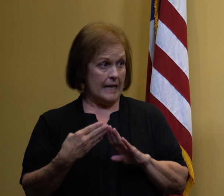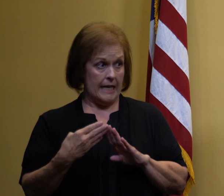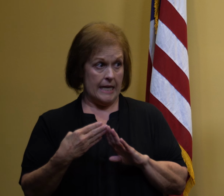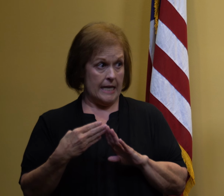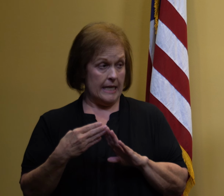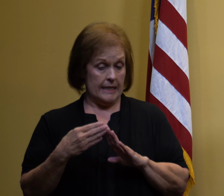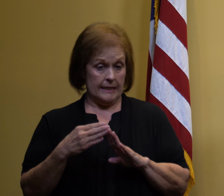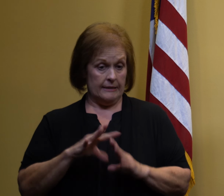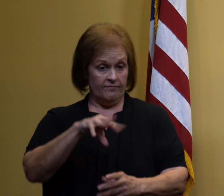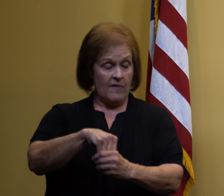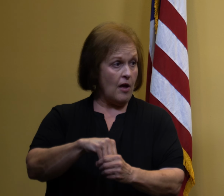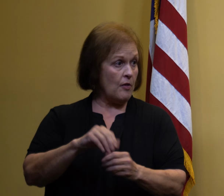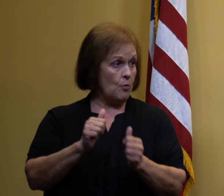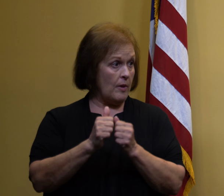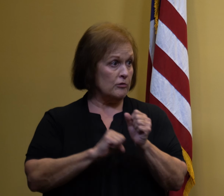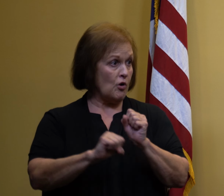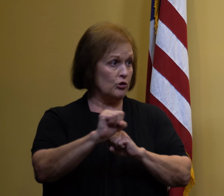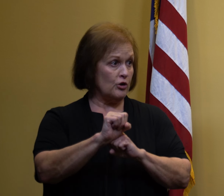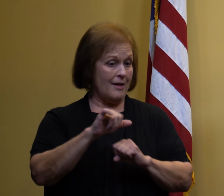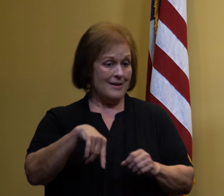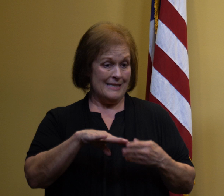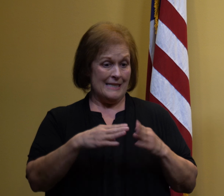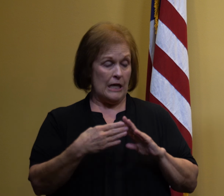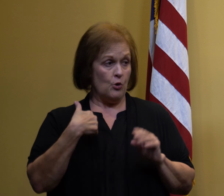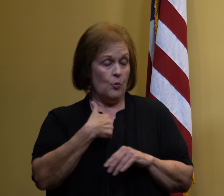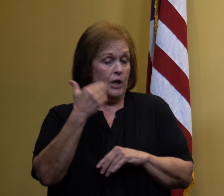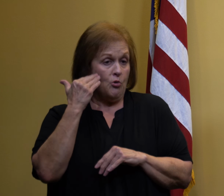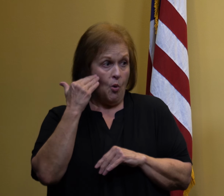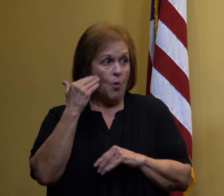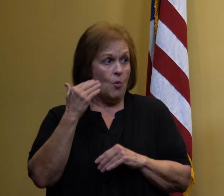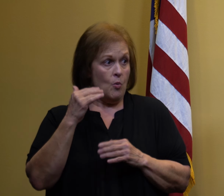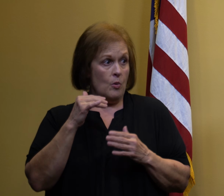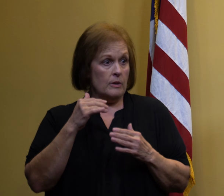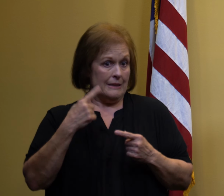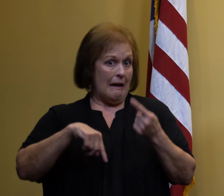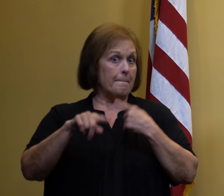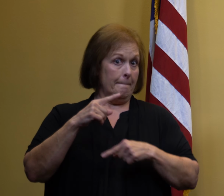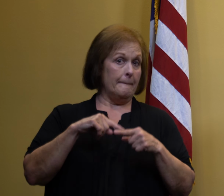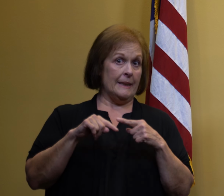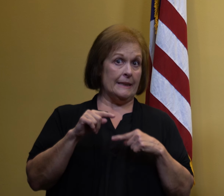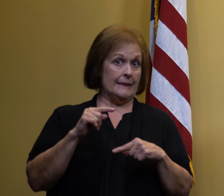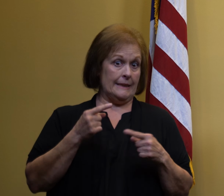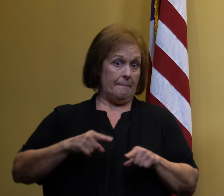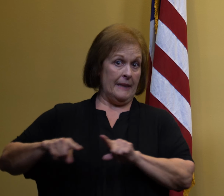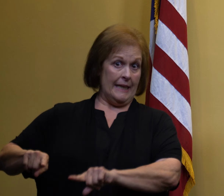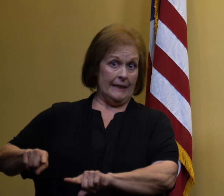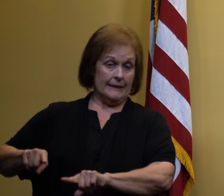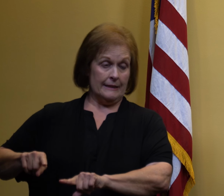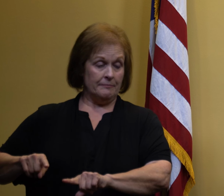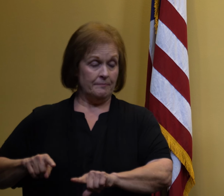and investing in infrastructure like we are in this city, that we know in some cases are forthcoming in other cities across the